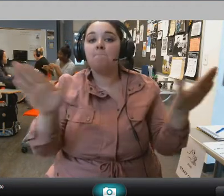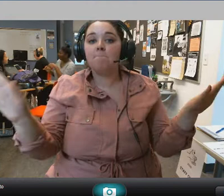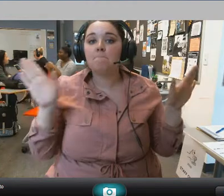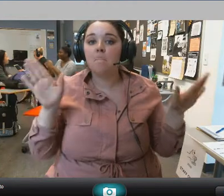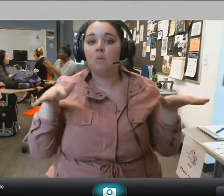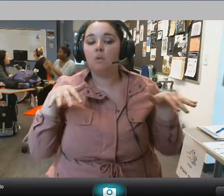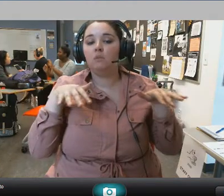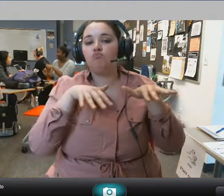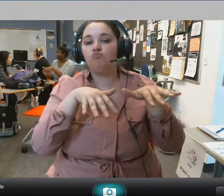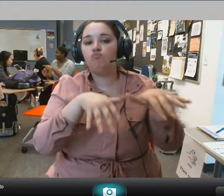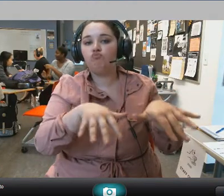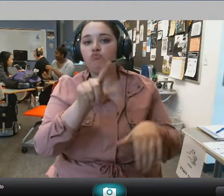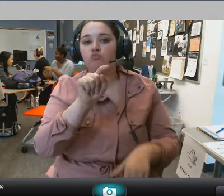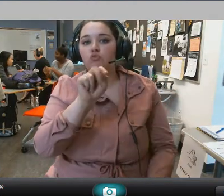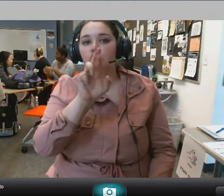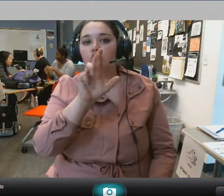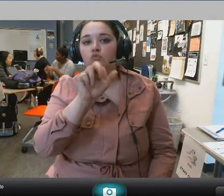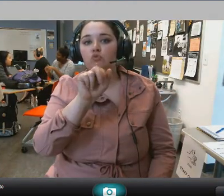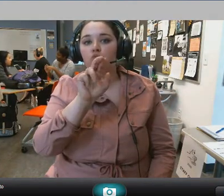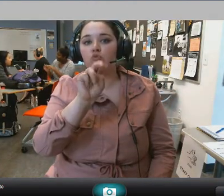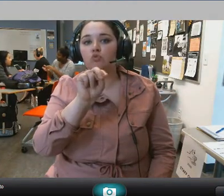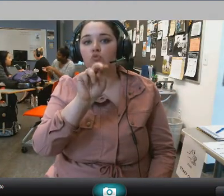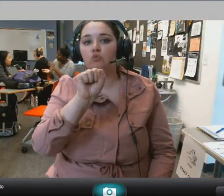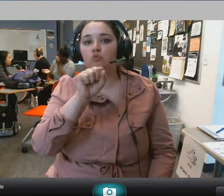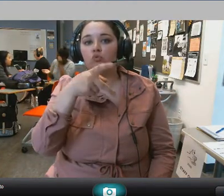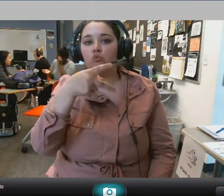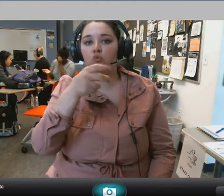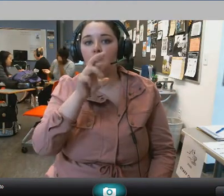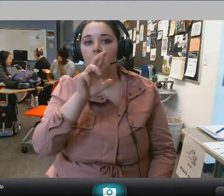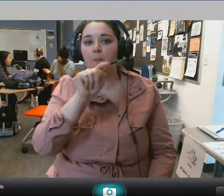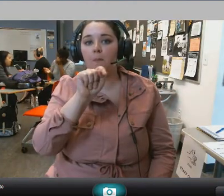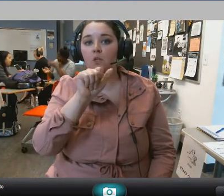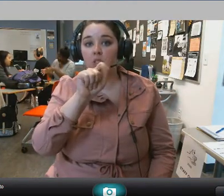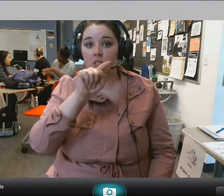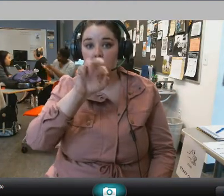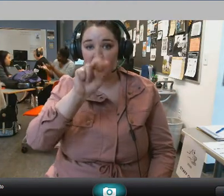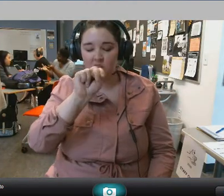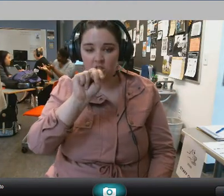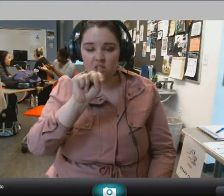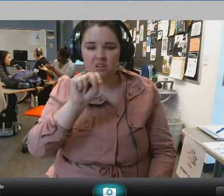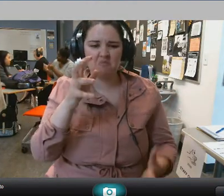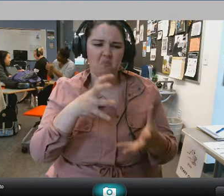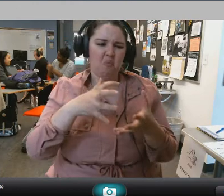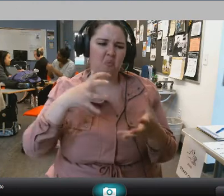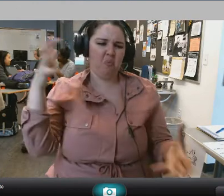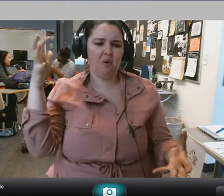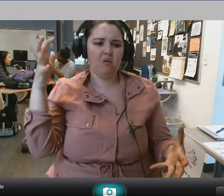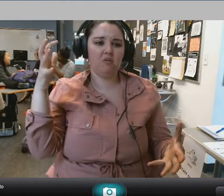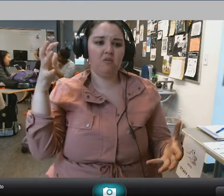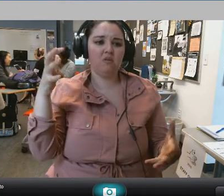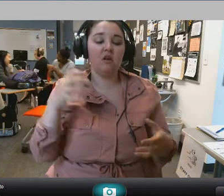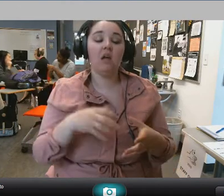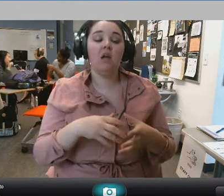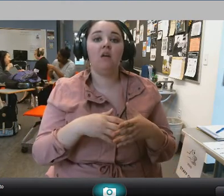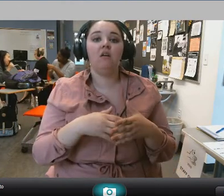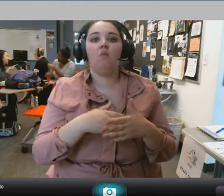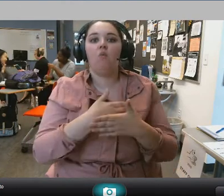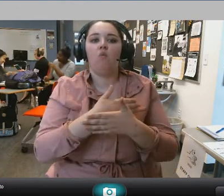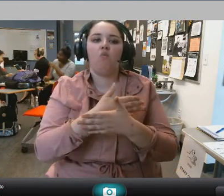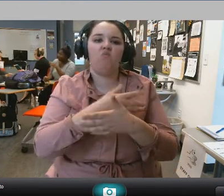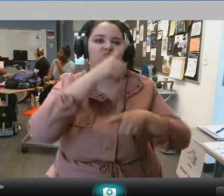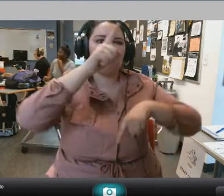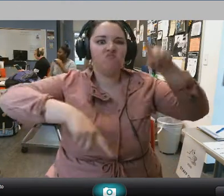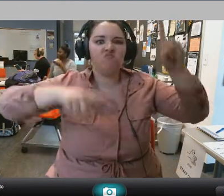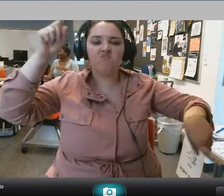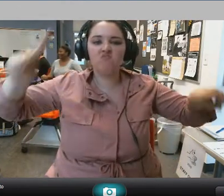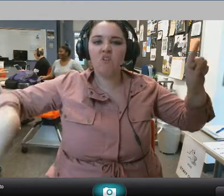great wealth for many Americans, and a wide variety of consumer goods. For